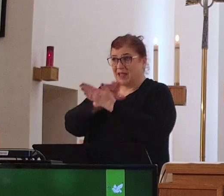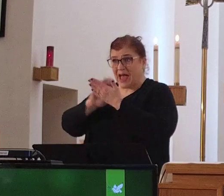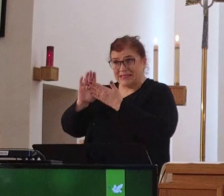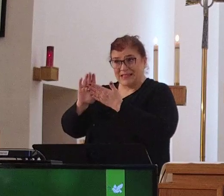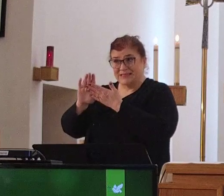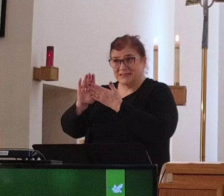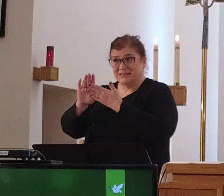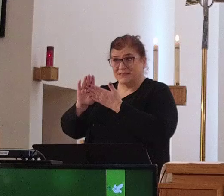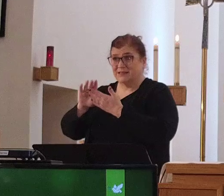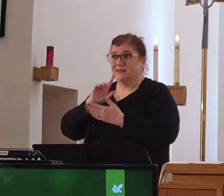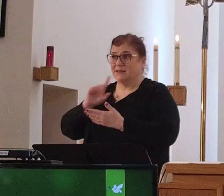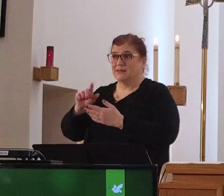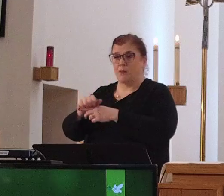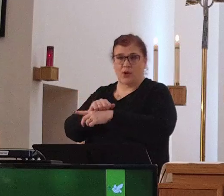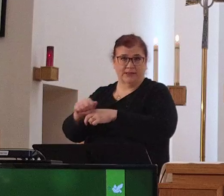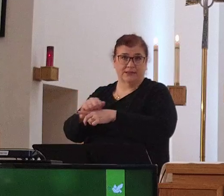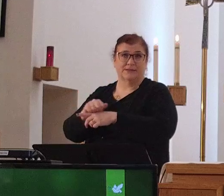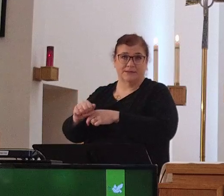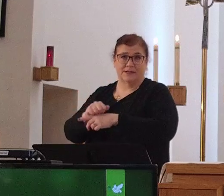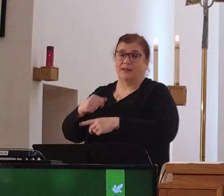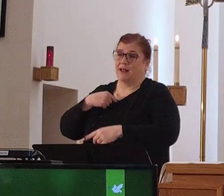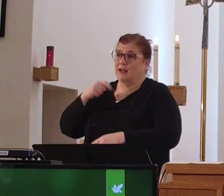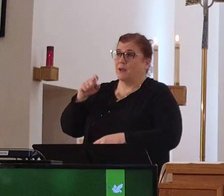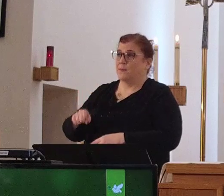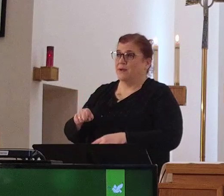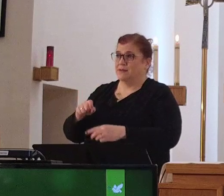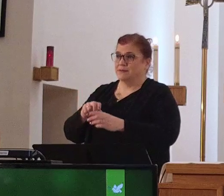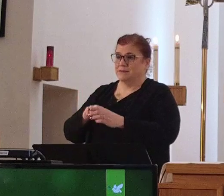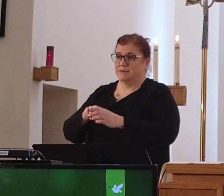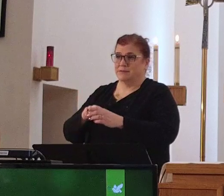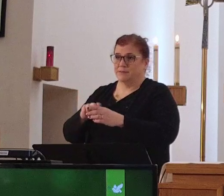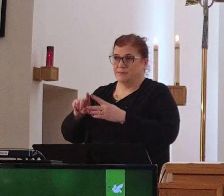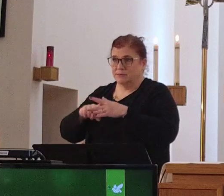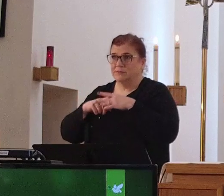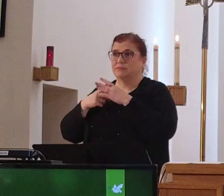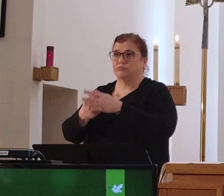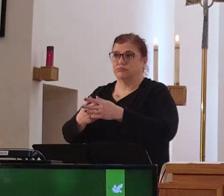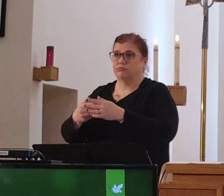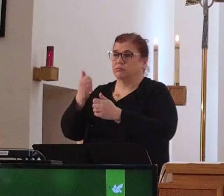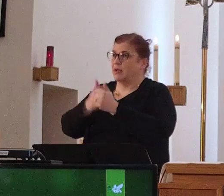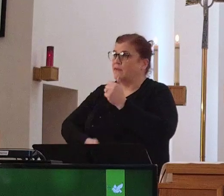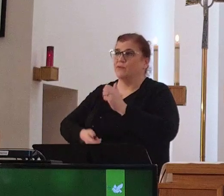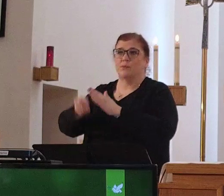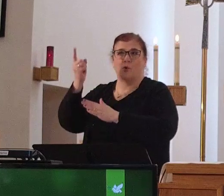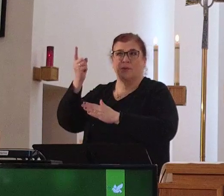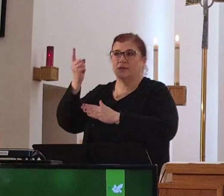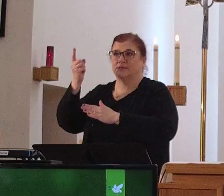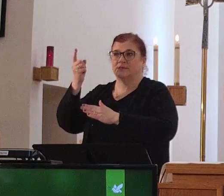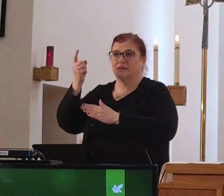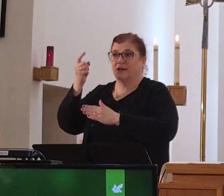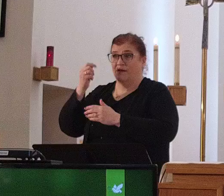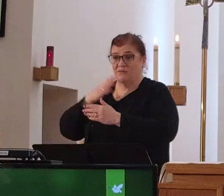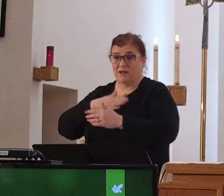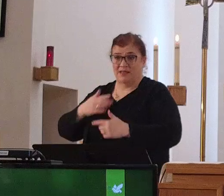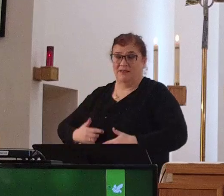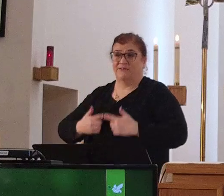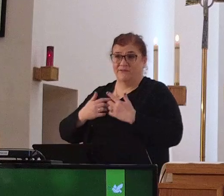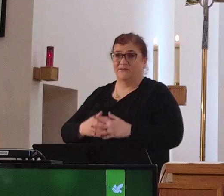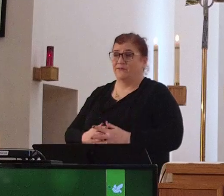Kindness is a practice that I must step into every moment of my